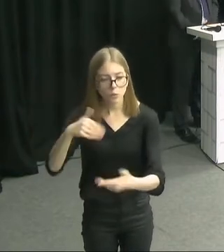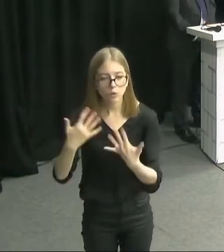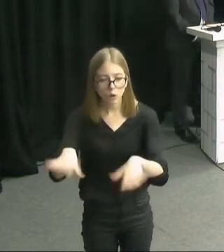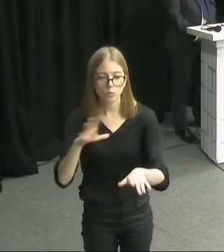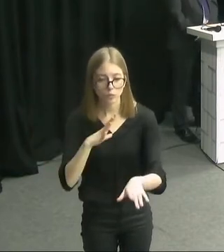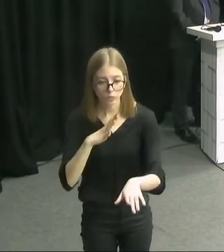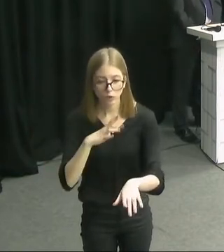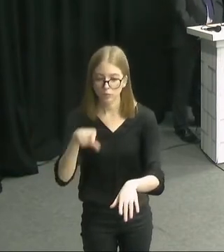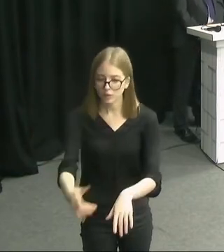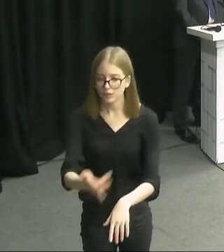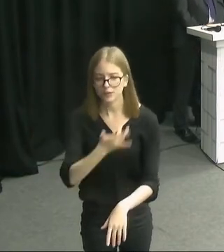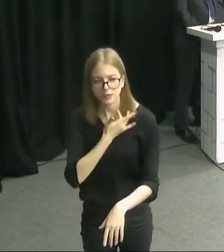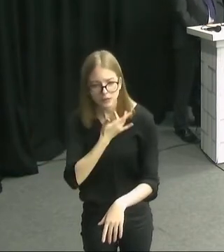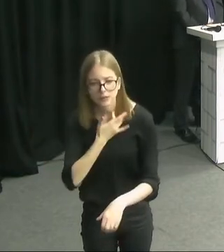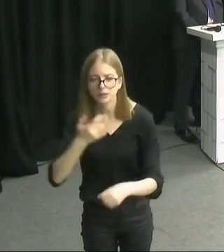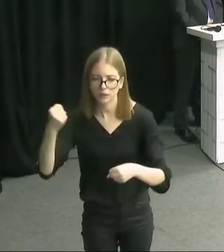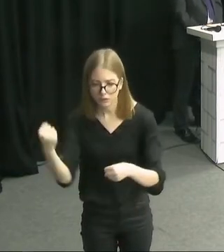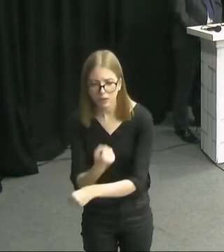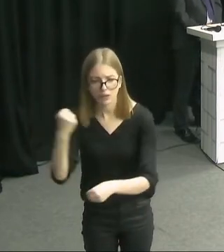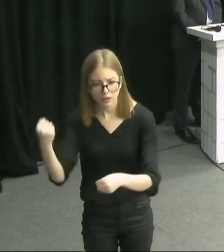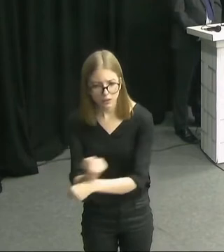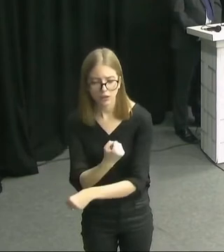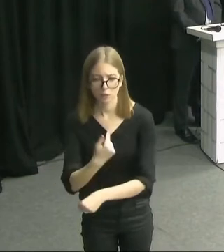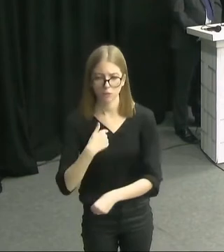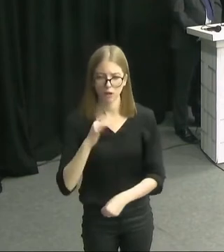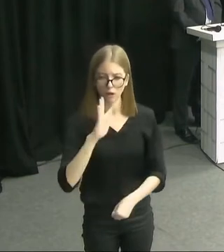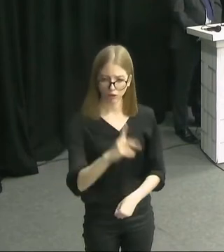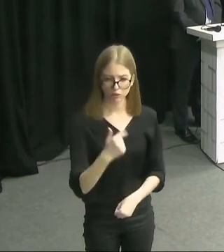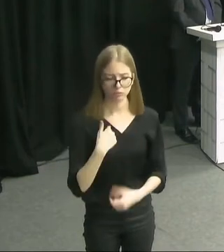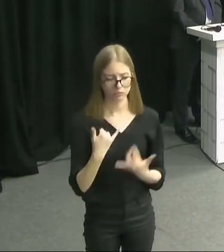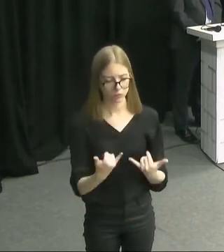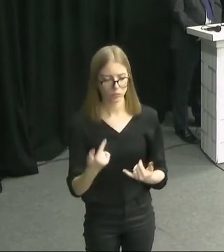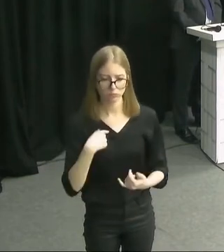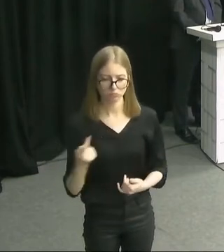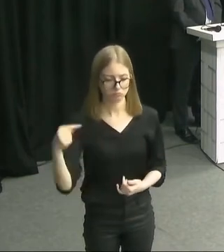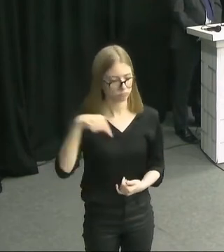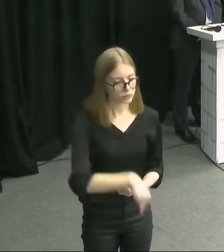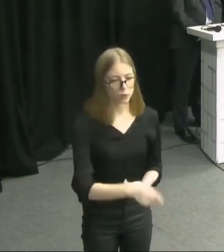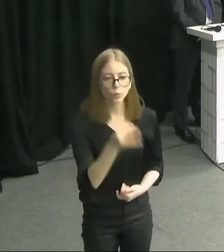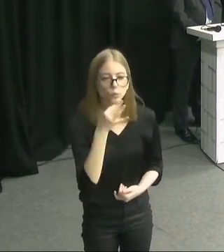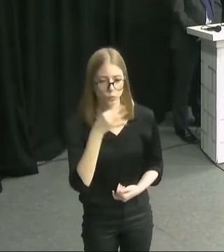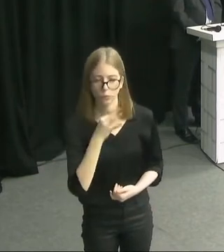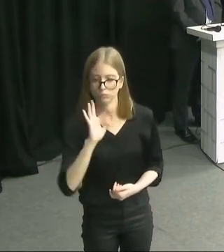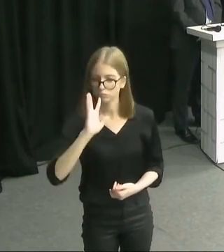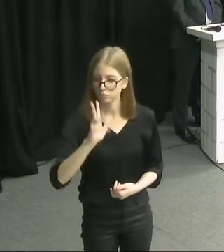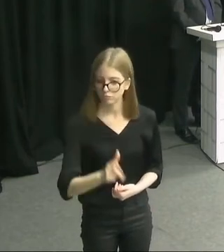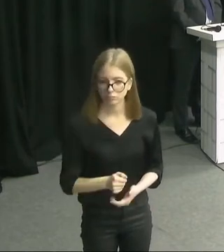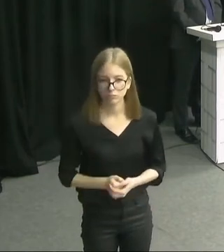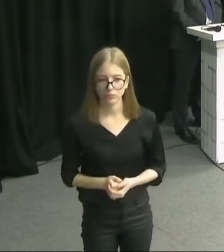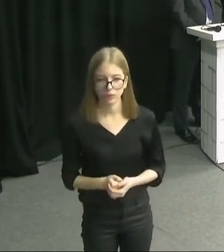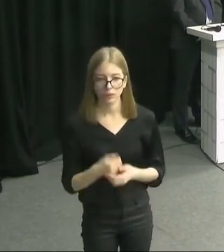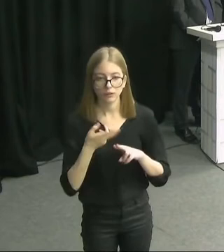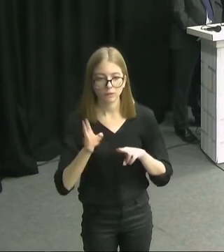still not there. So my aim would be to include that as soon as